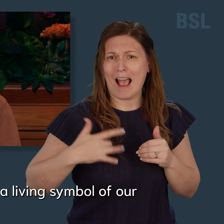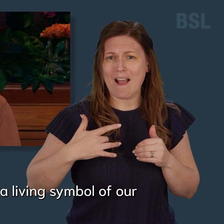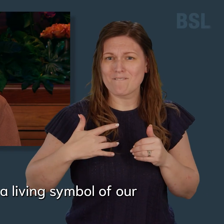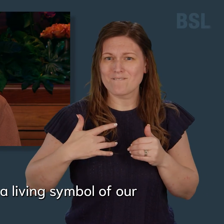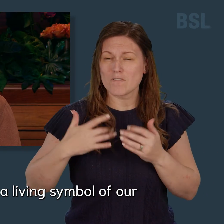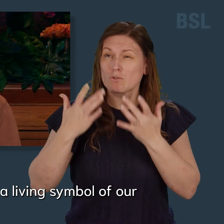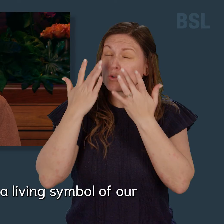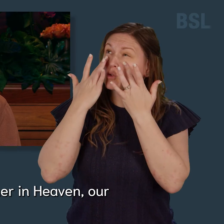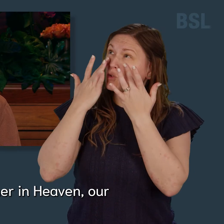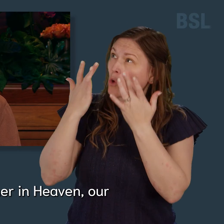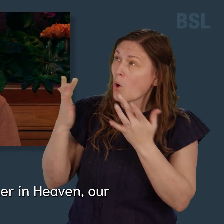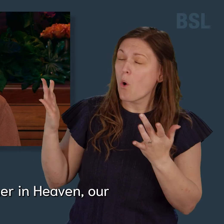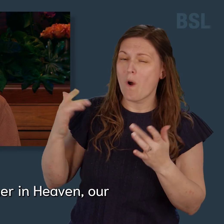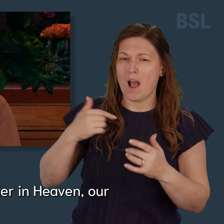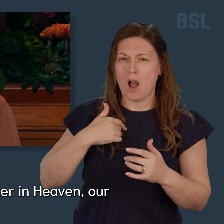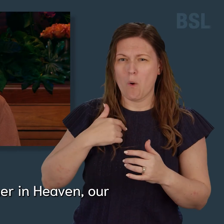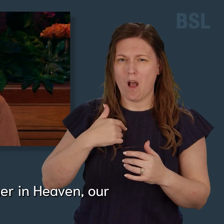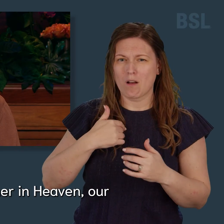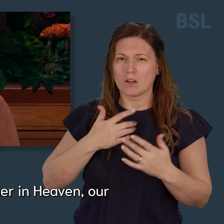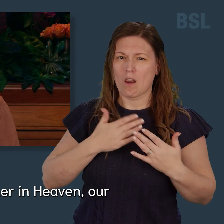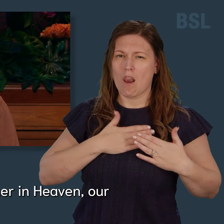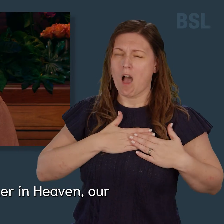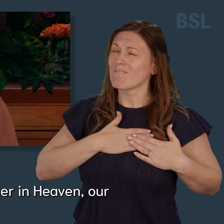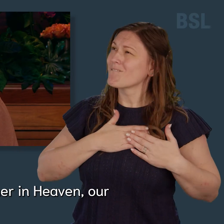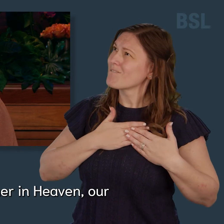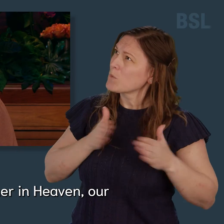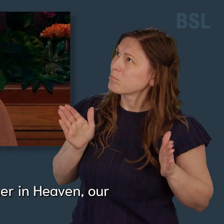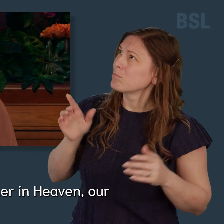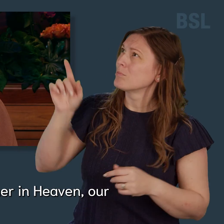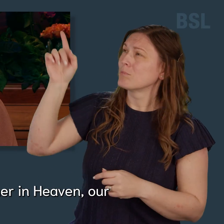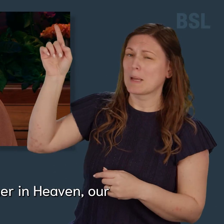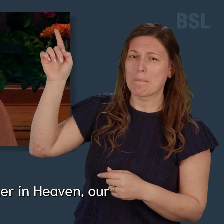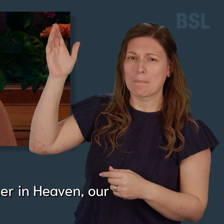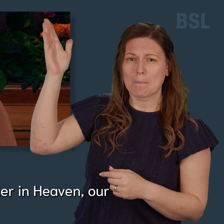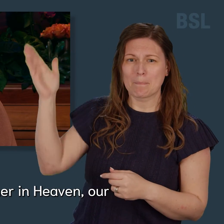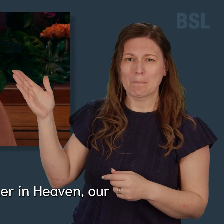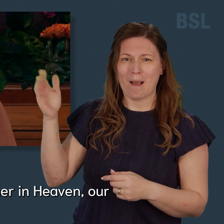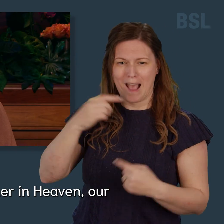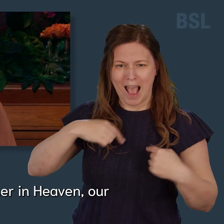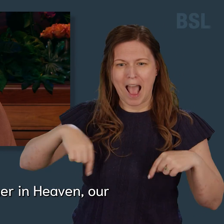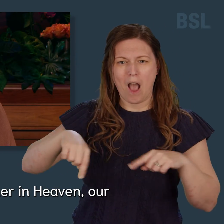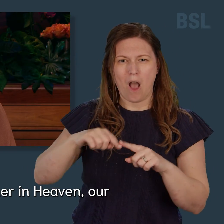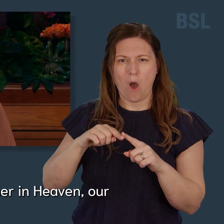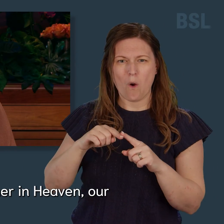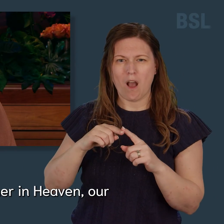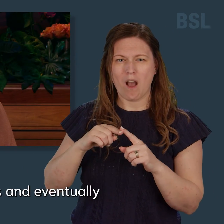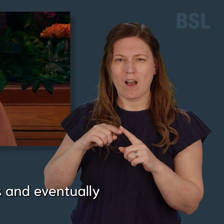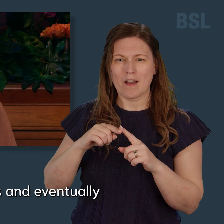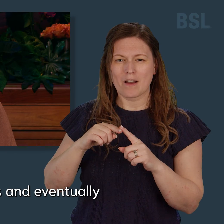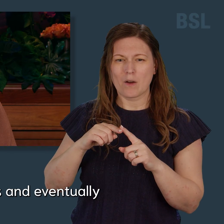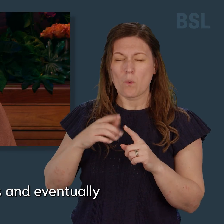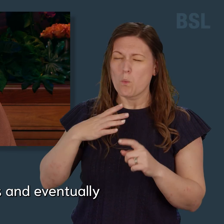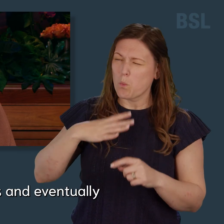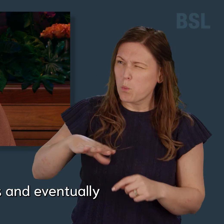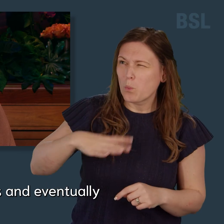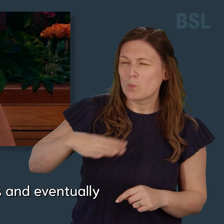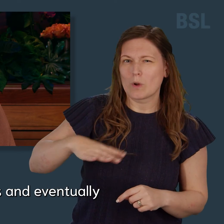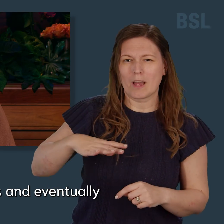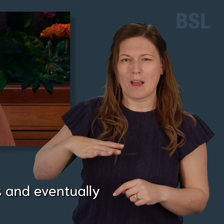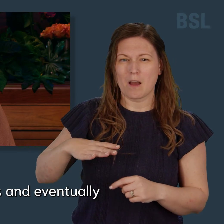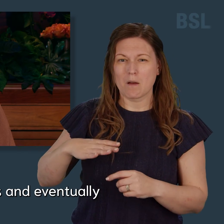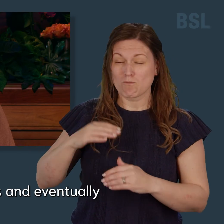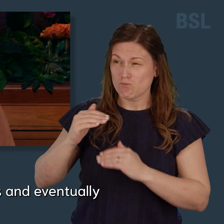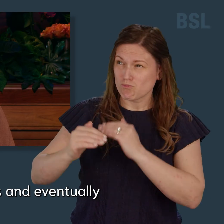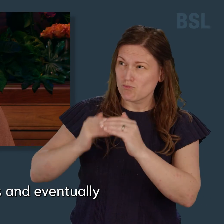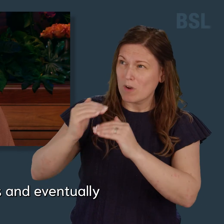our commitment and deep love for our Father in heaven, our hesed for him, and our desire to